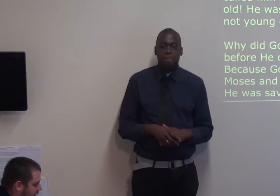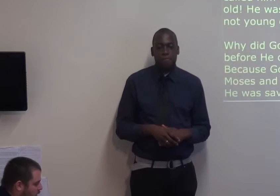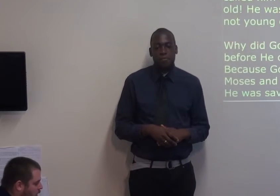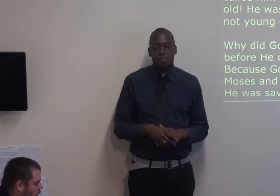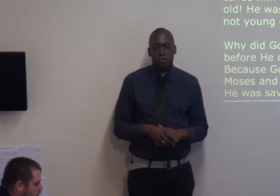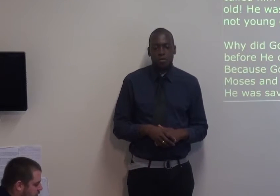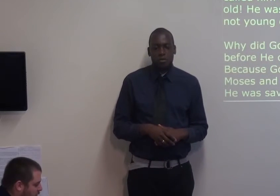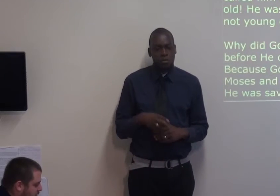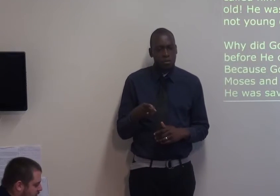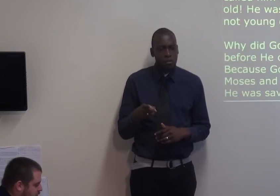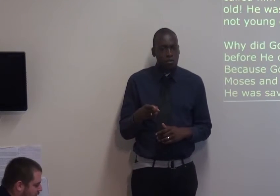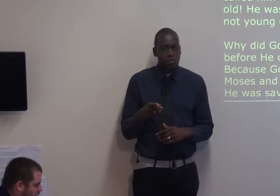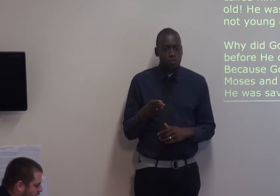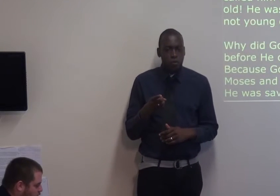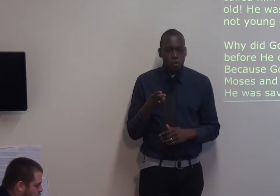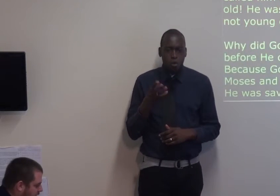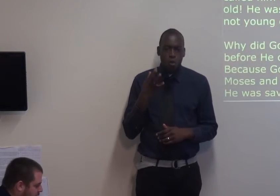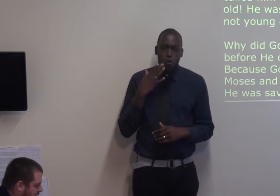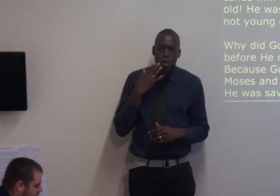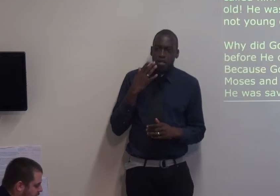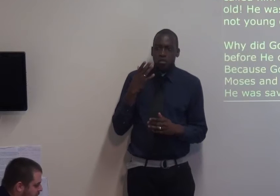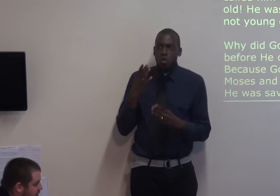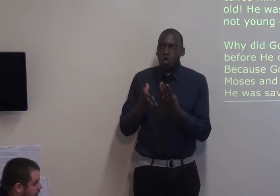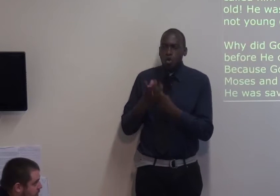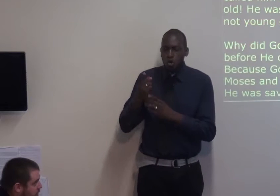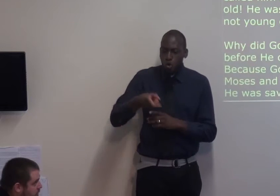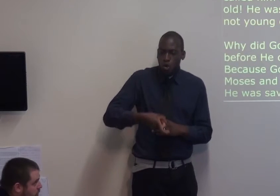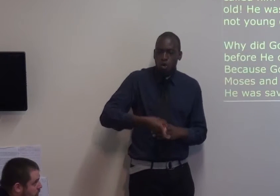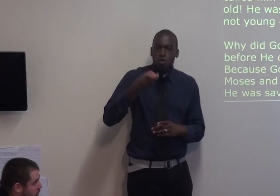How old was Moses when God called him again?